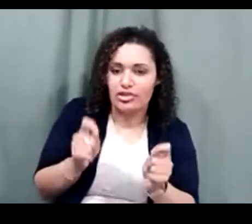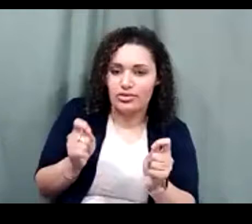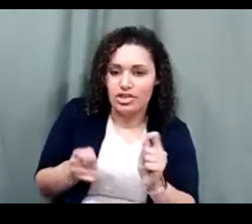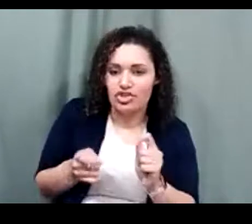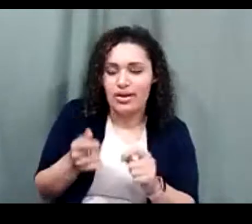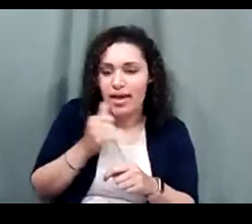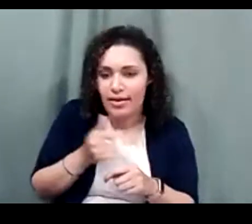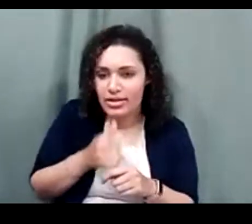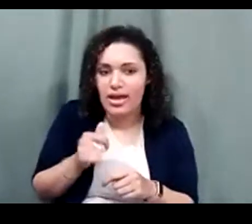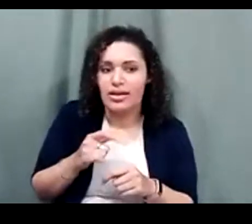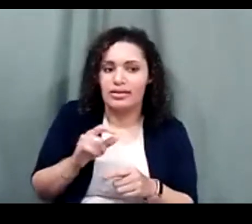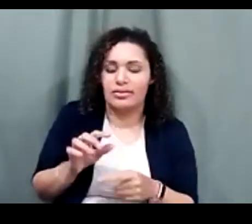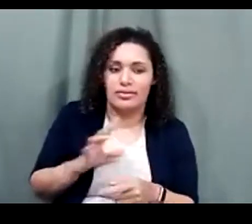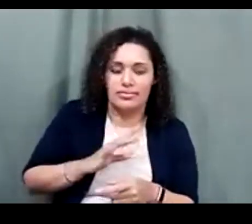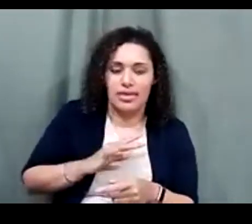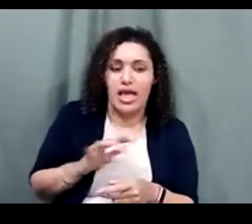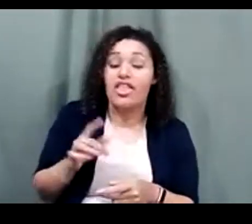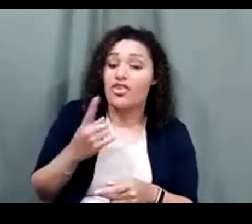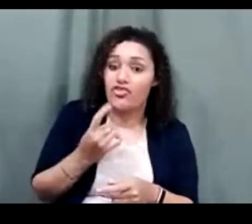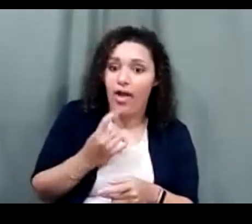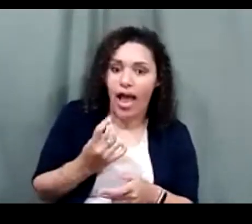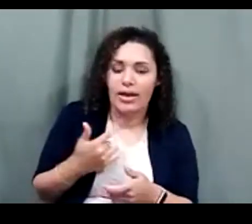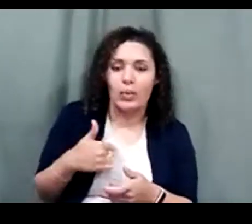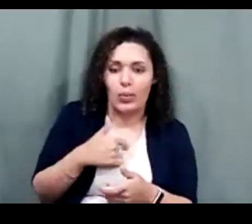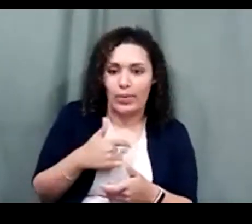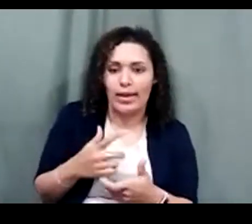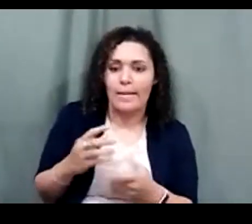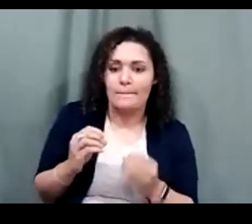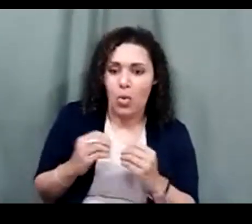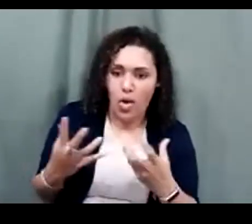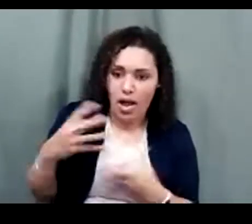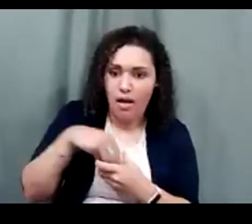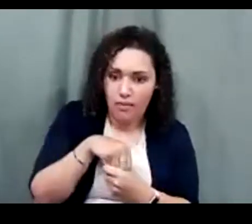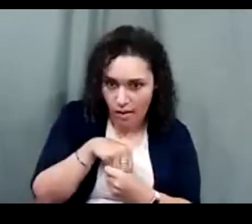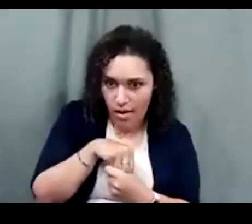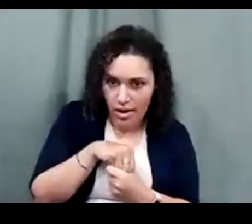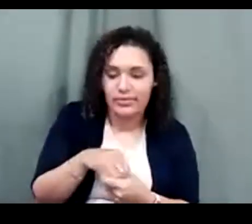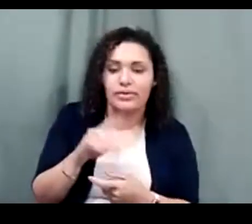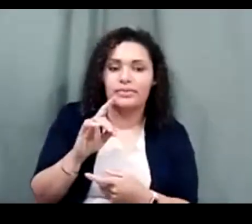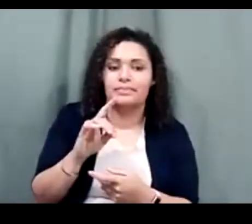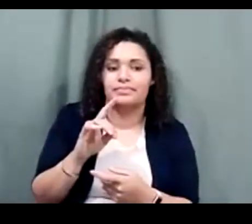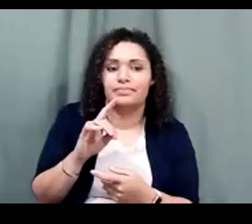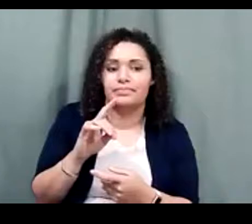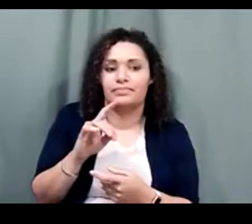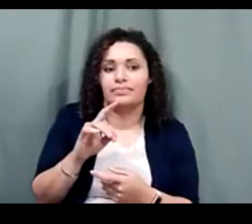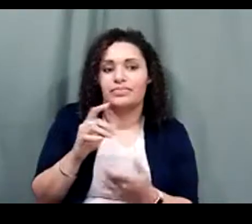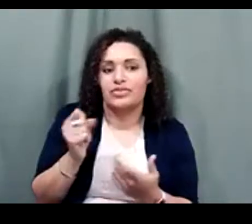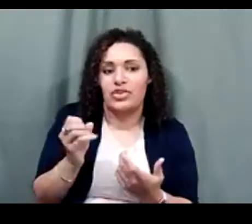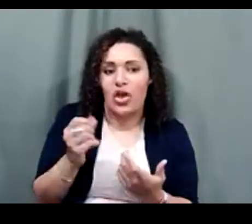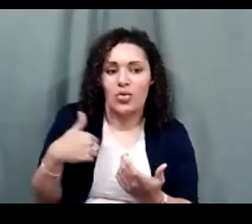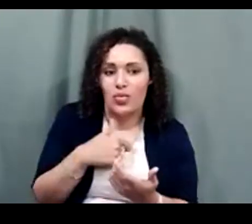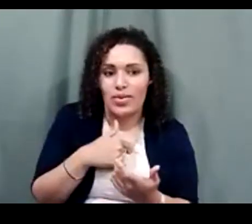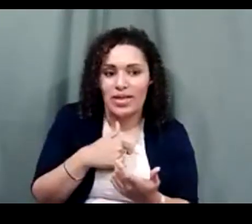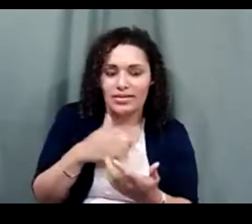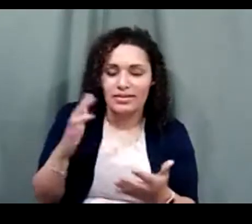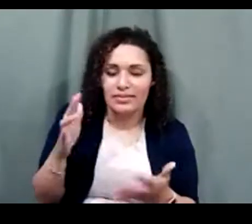the reds especially, I feel like we are much more involved in the red wine making when we get to that point. So we get to like swim in the